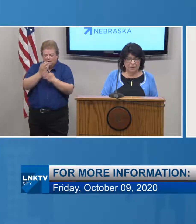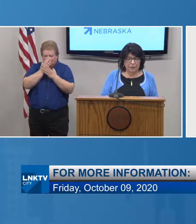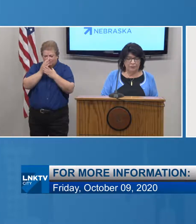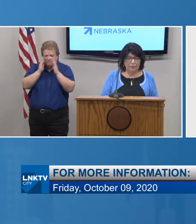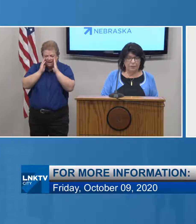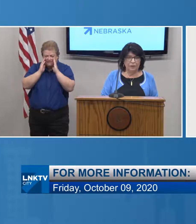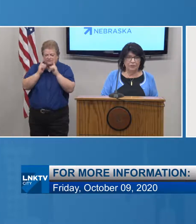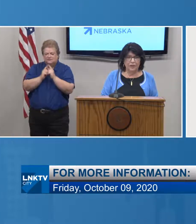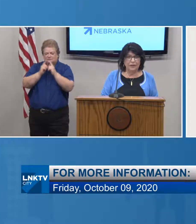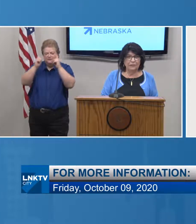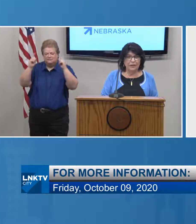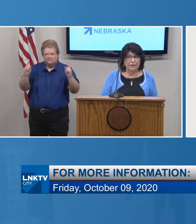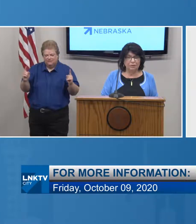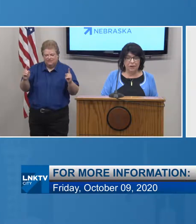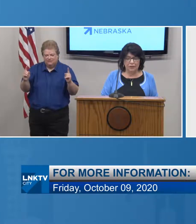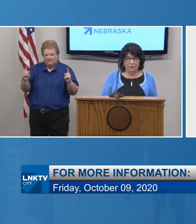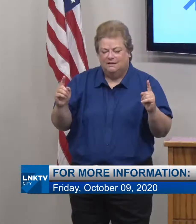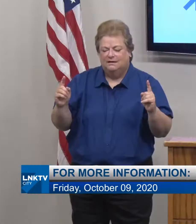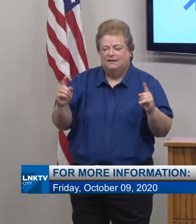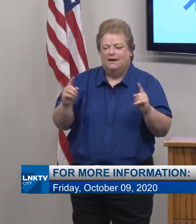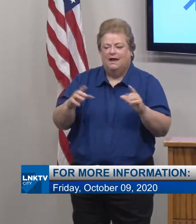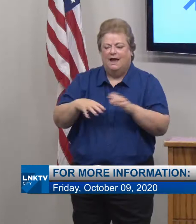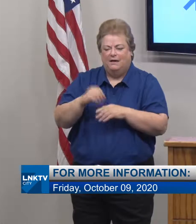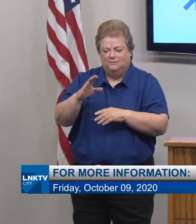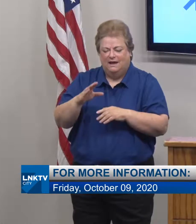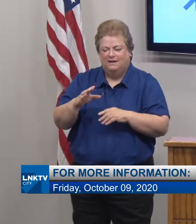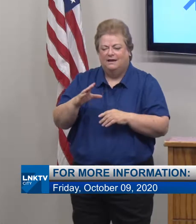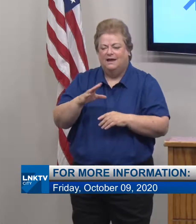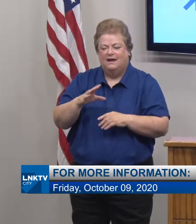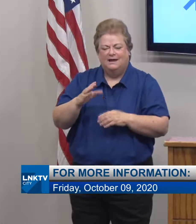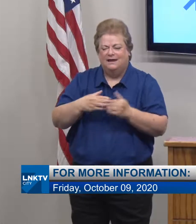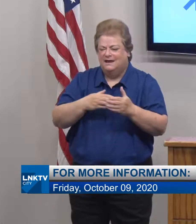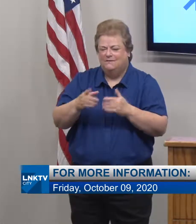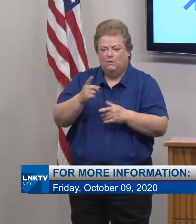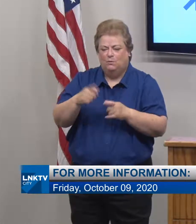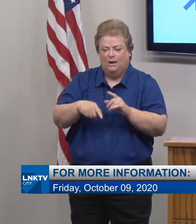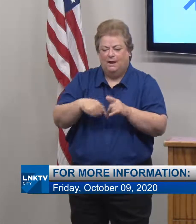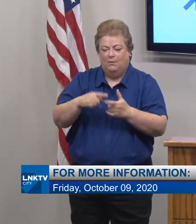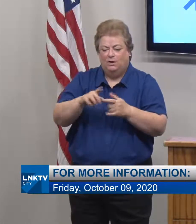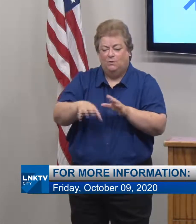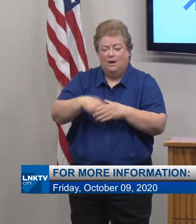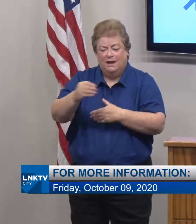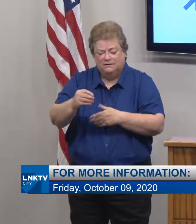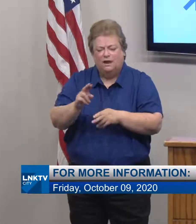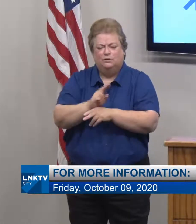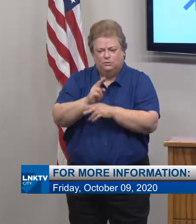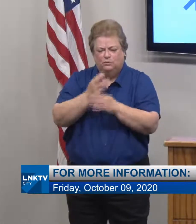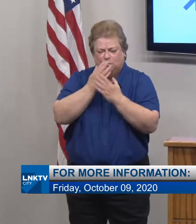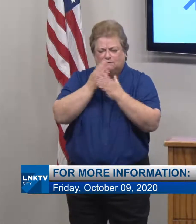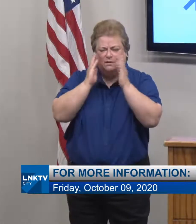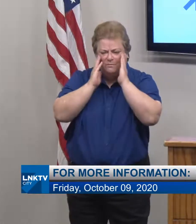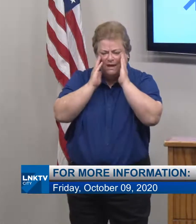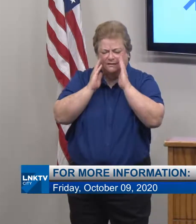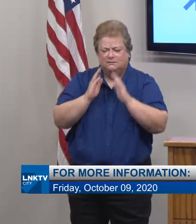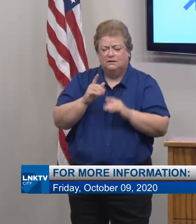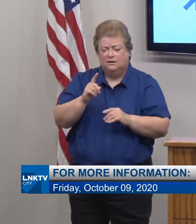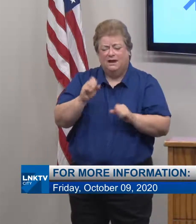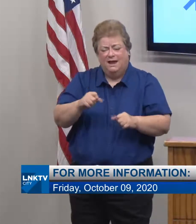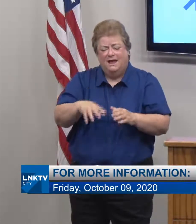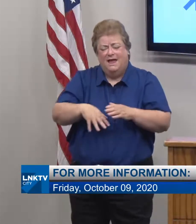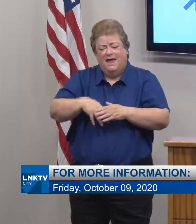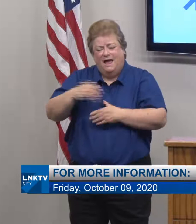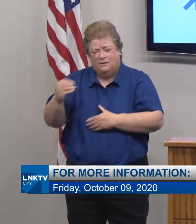feet away from others outside of your household, even when you are outdoors. Being outside definitely helps, but you can